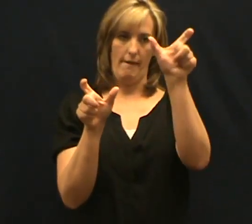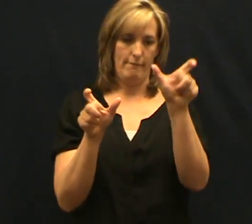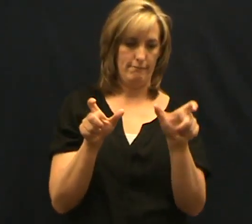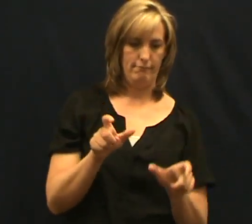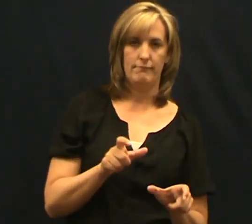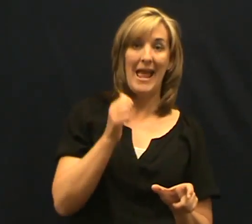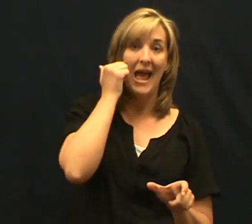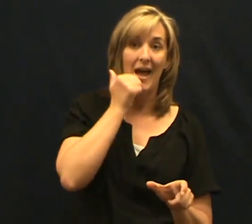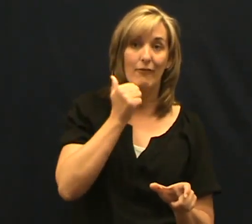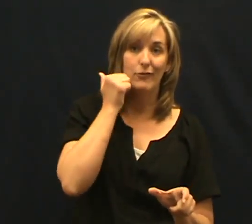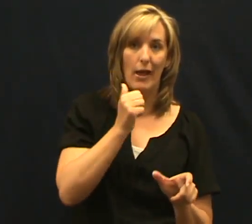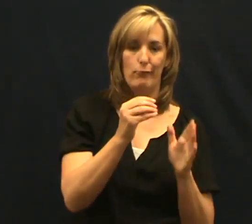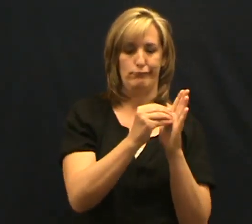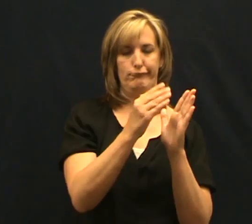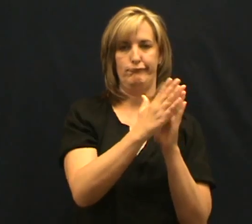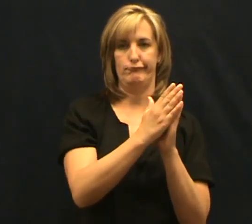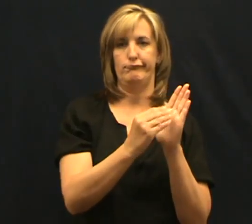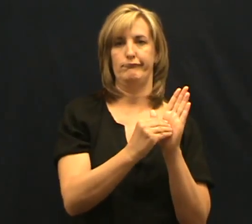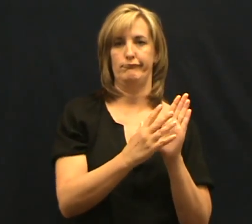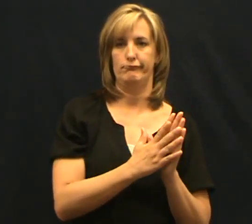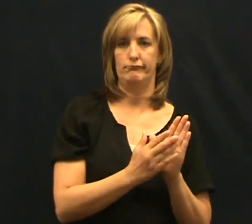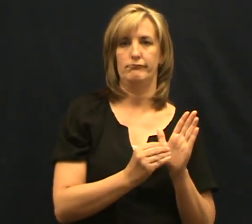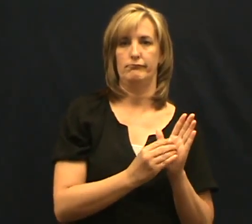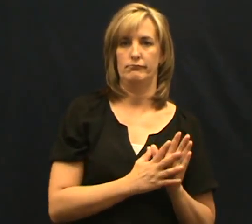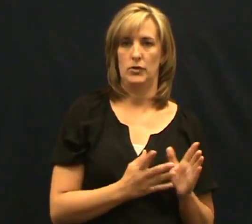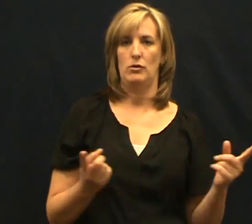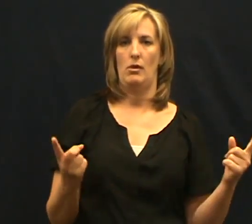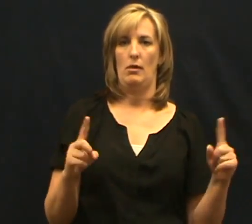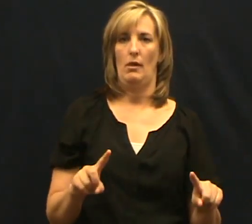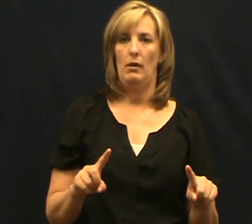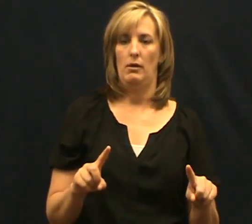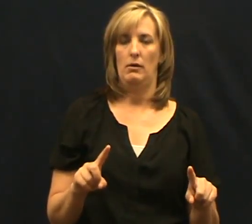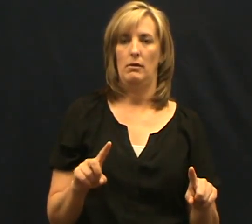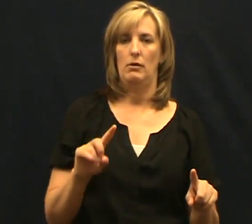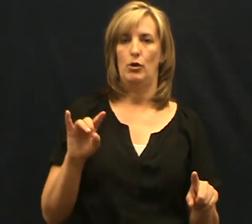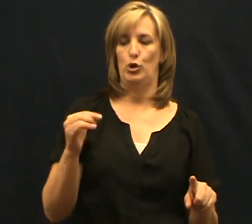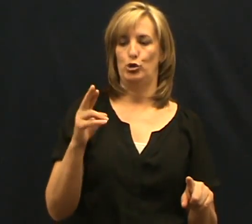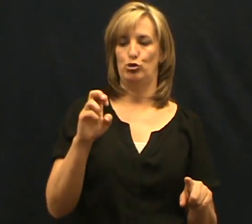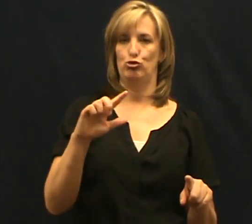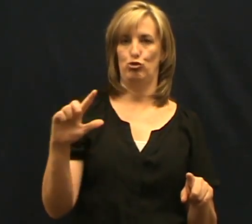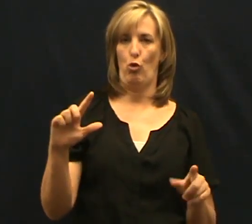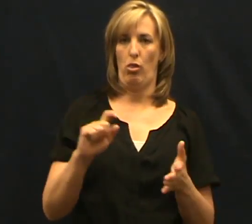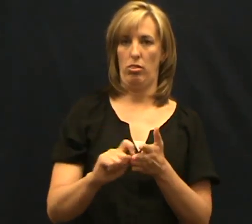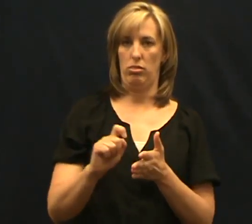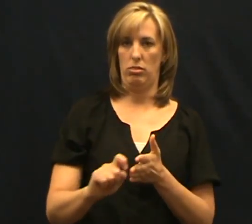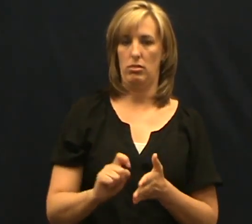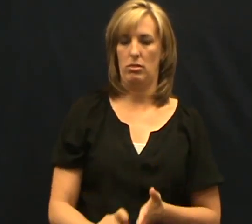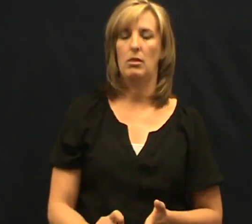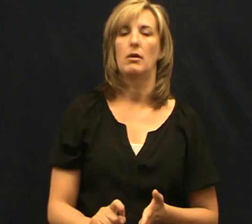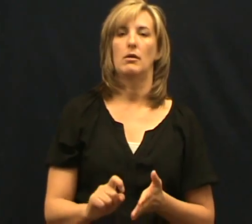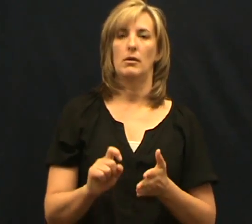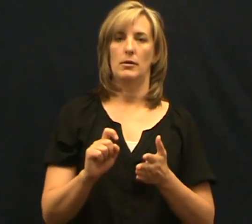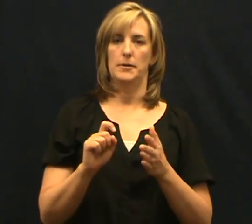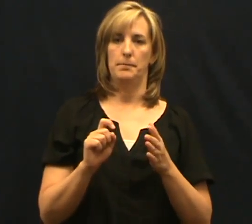and some of those are recorded with journal entries that get posted to the ledgers, and then we come up with an unadjusted